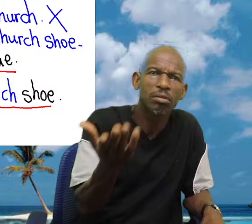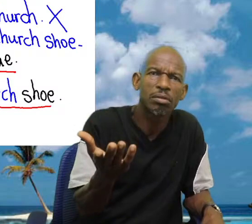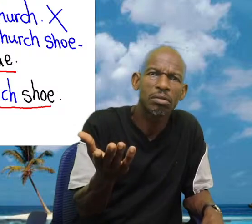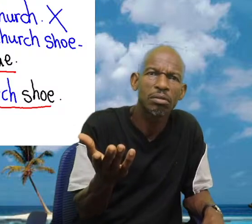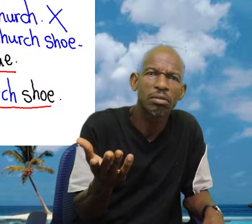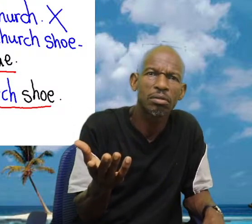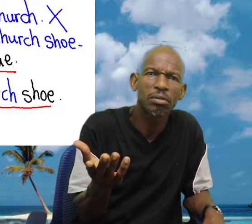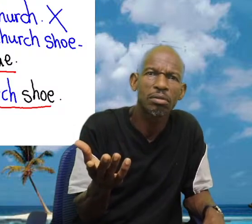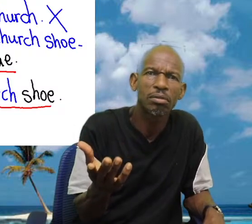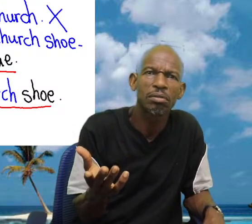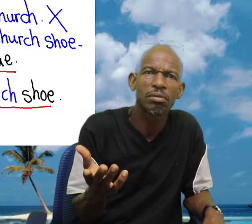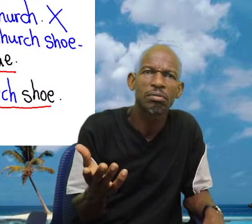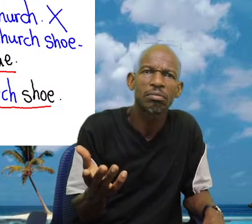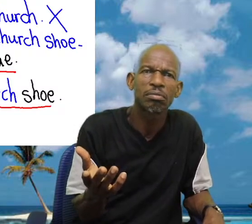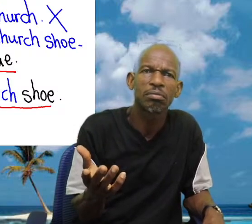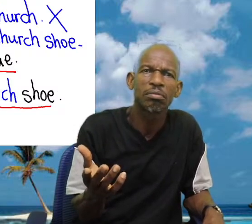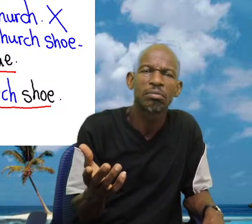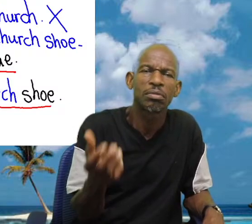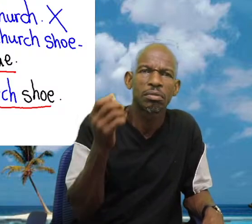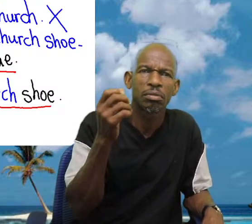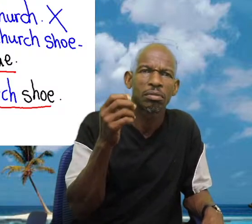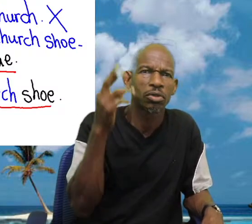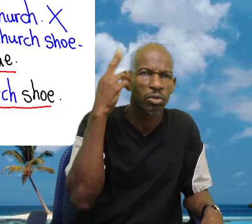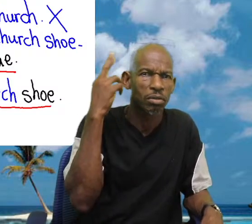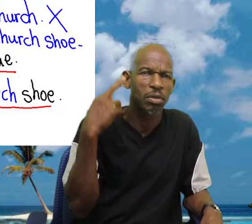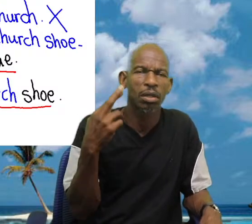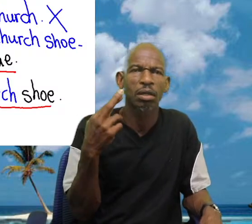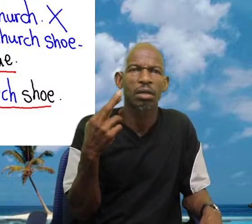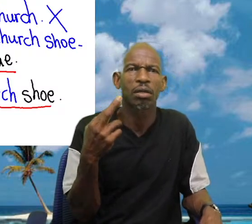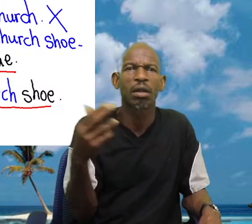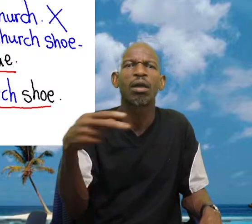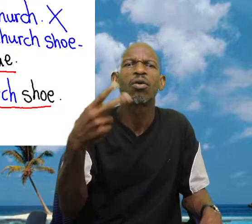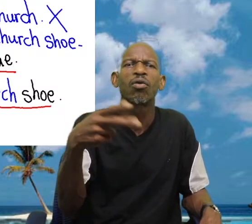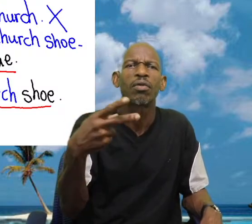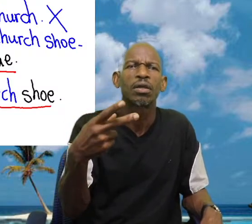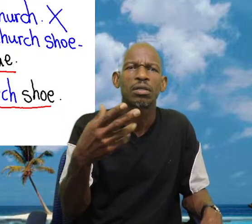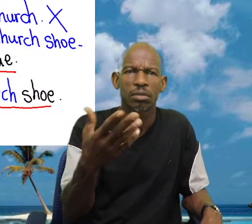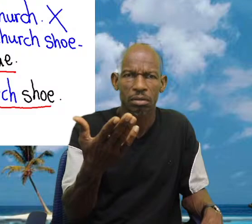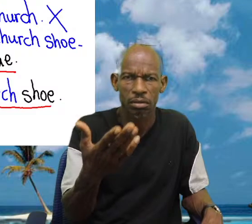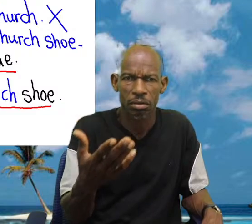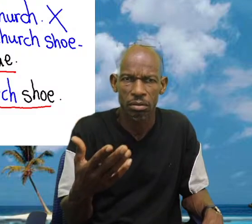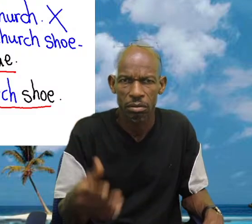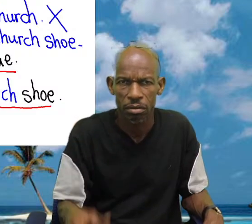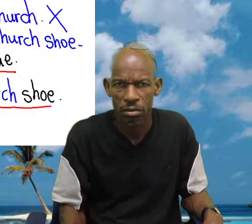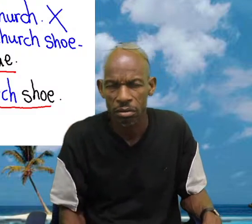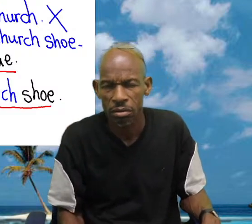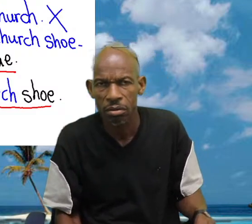All right. Rebecca, go ahead and sign again for me. Trying to see you.